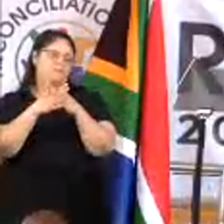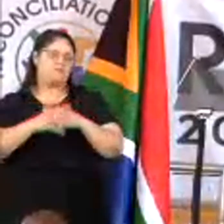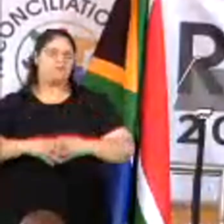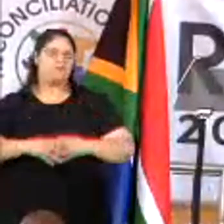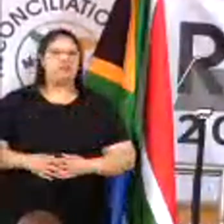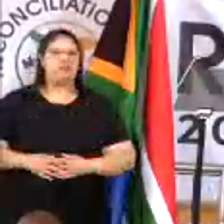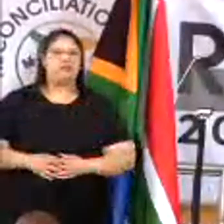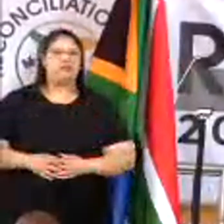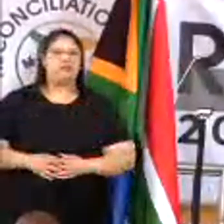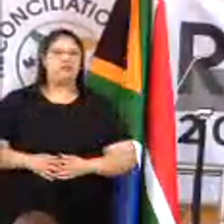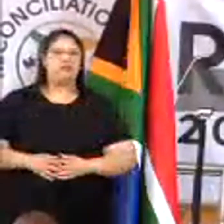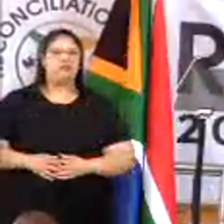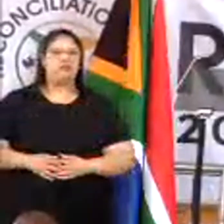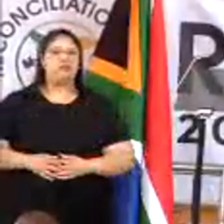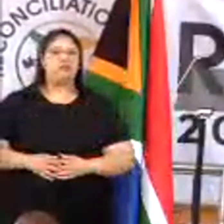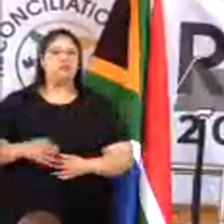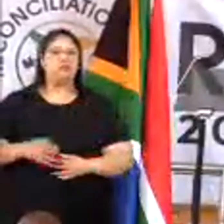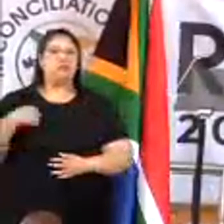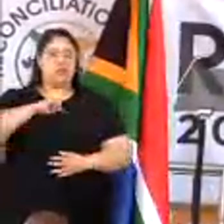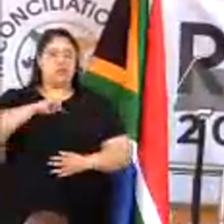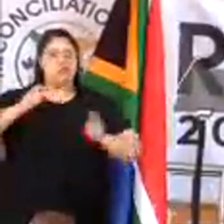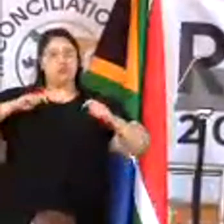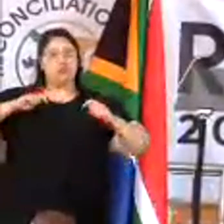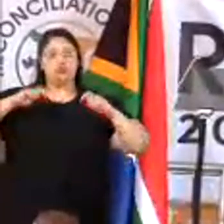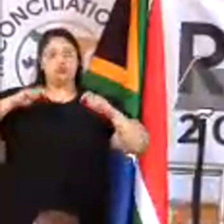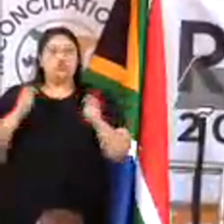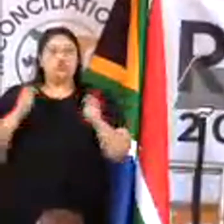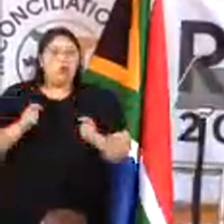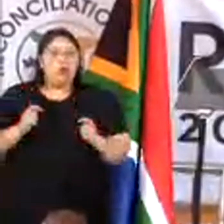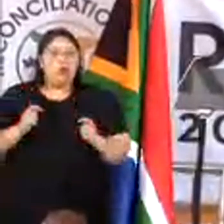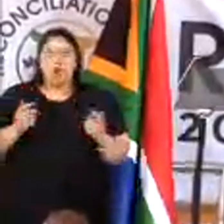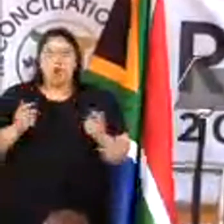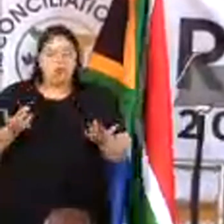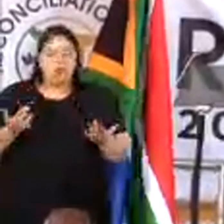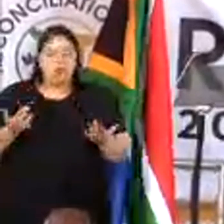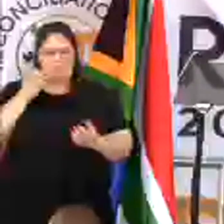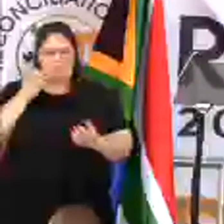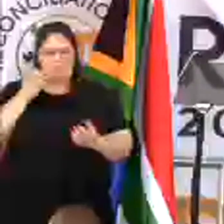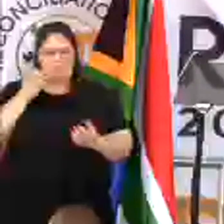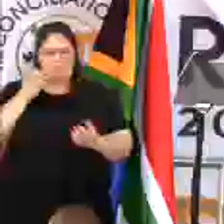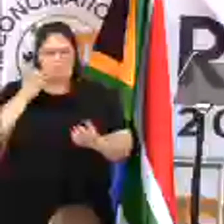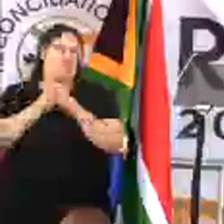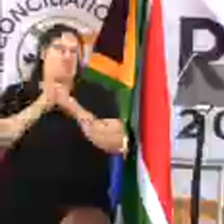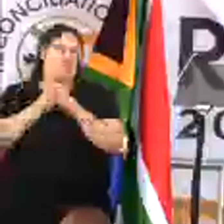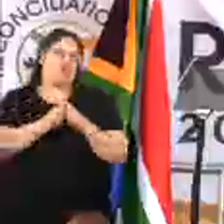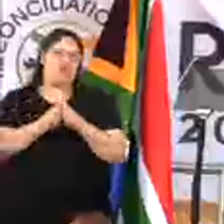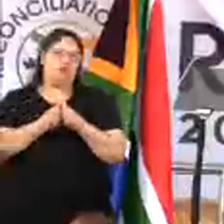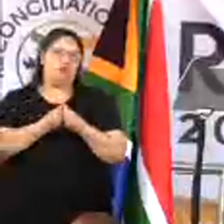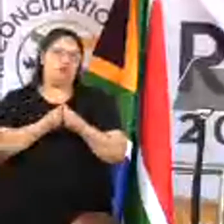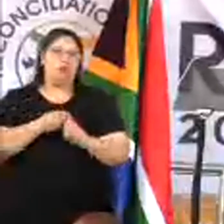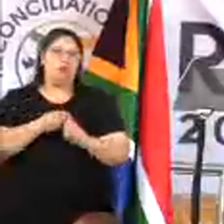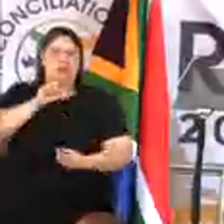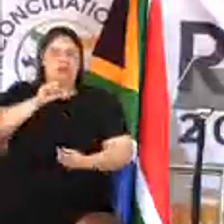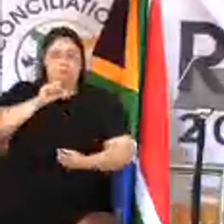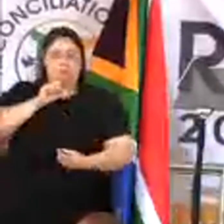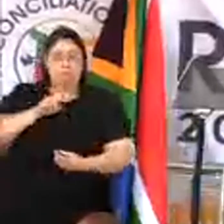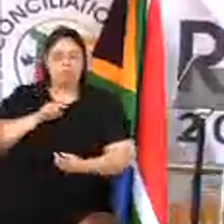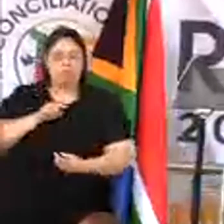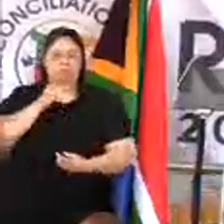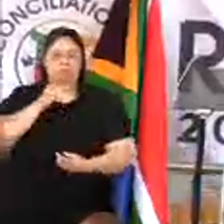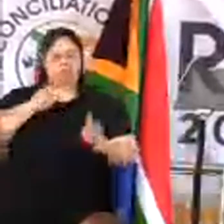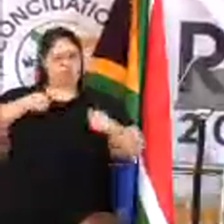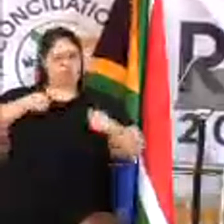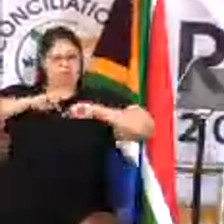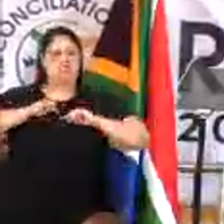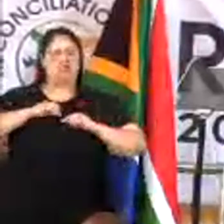We are much stronger when we work together. And it is this that we